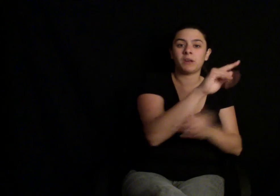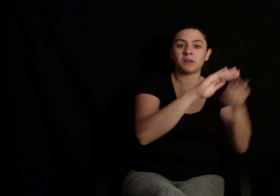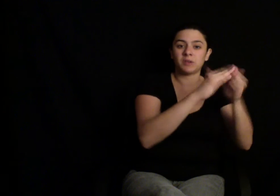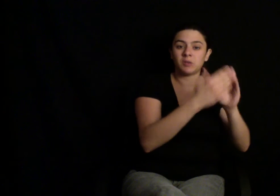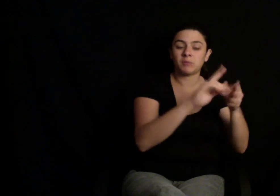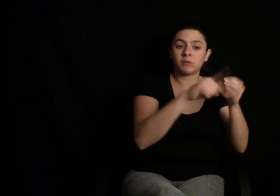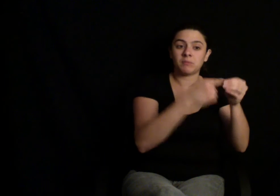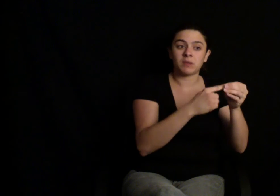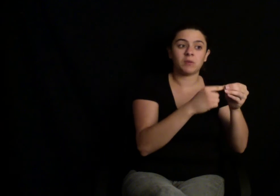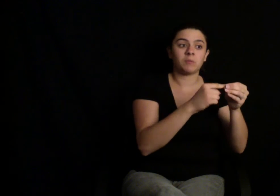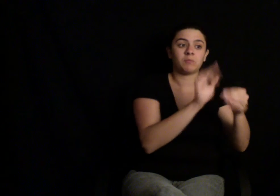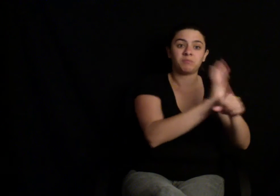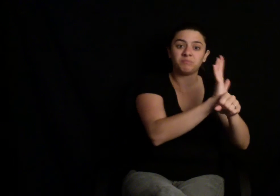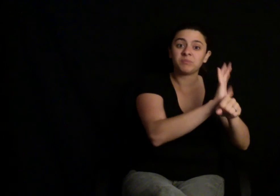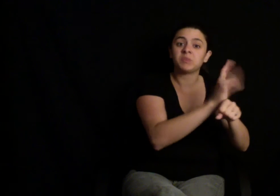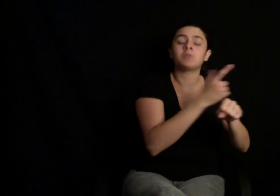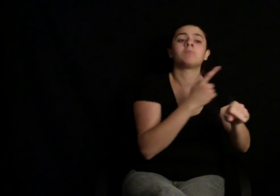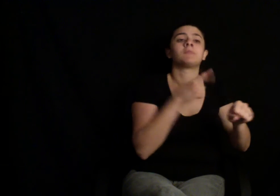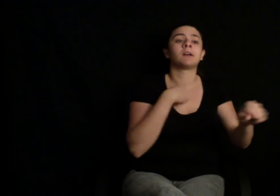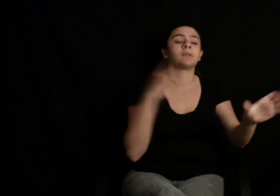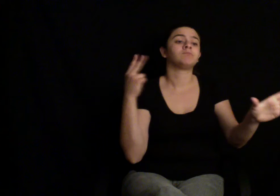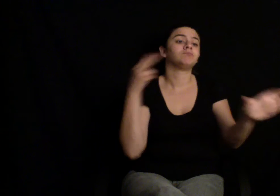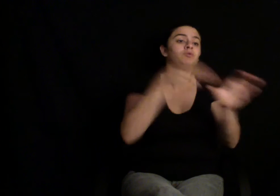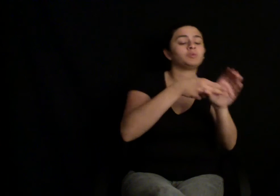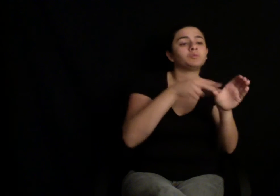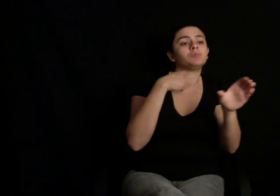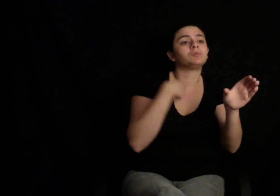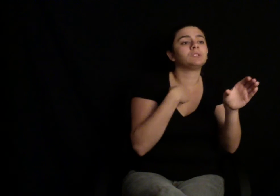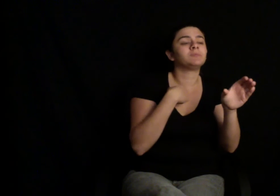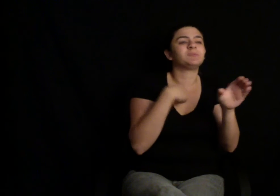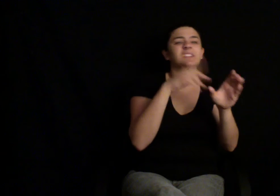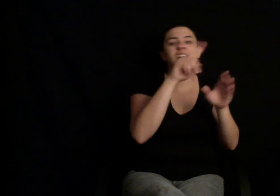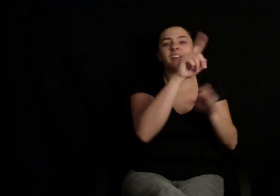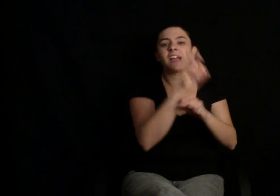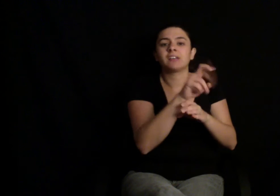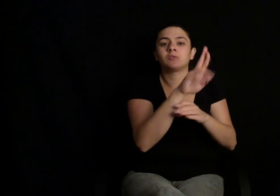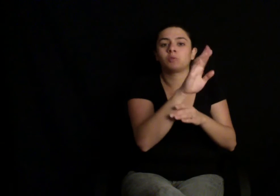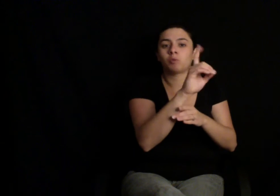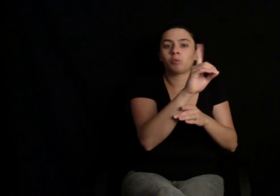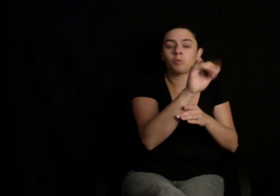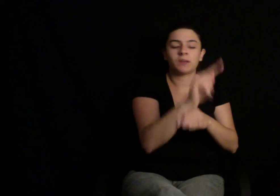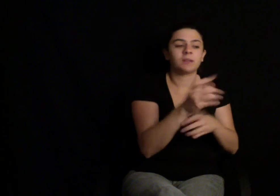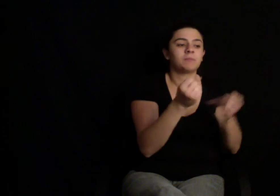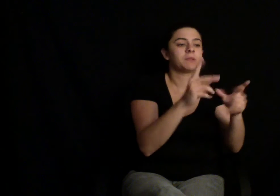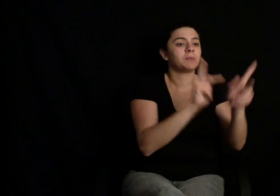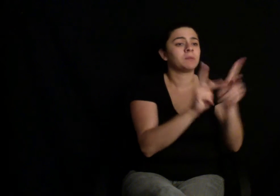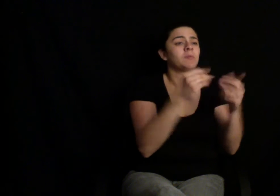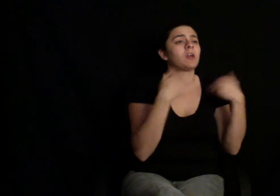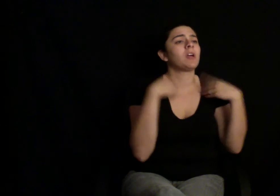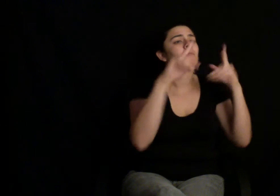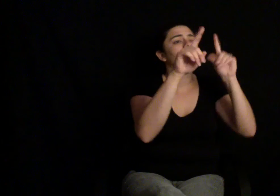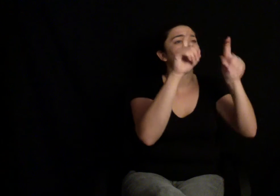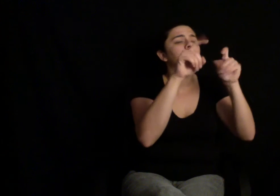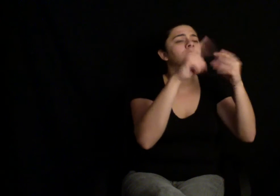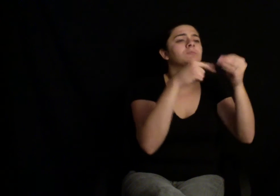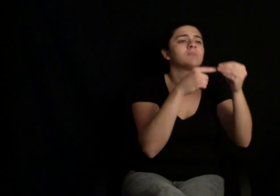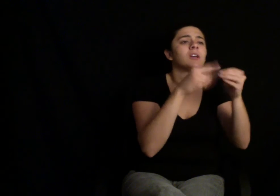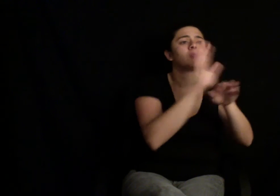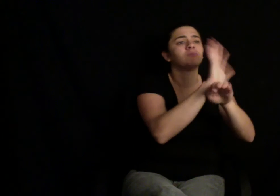threads like on Ask Reddit or other places like that where questions would pop up about film. And with my experience as a